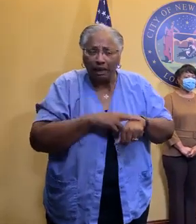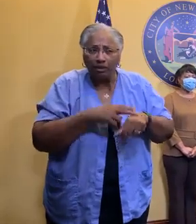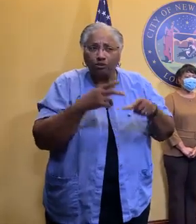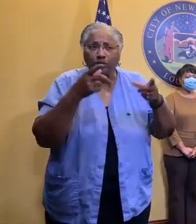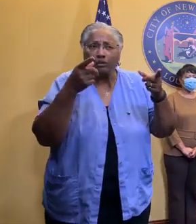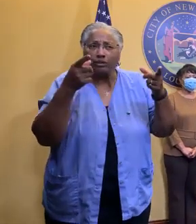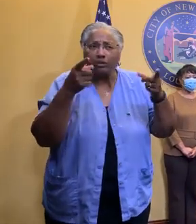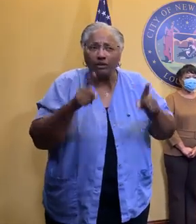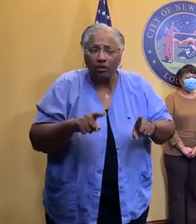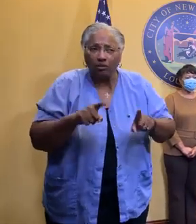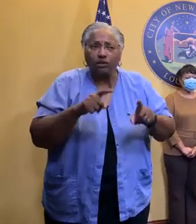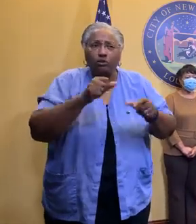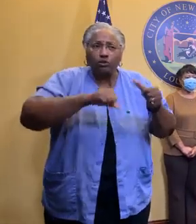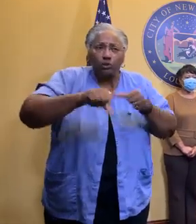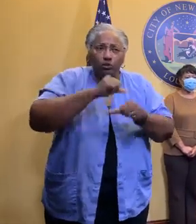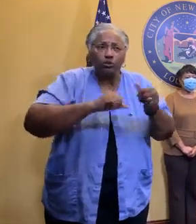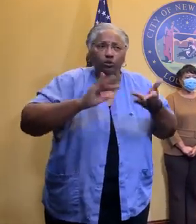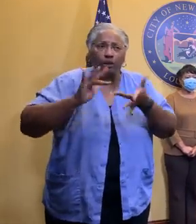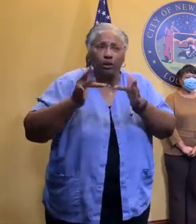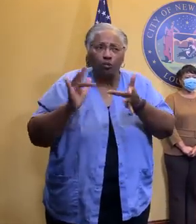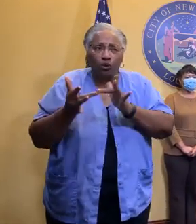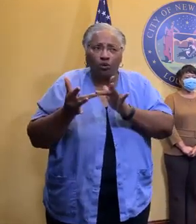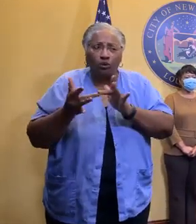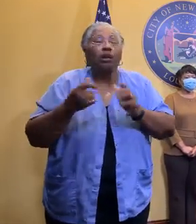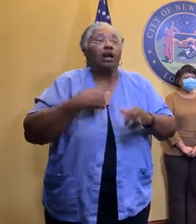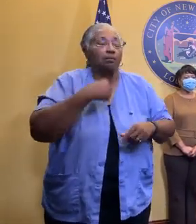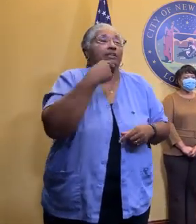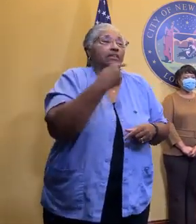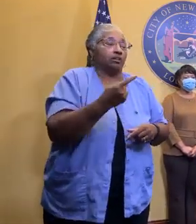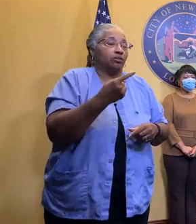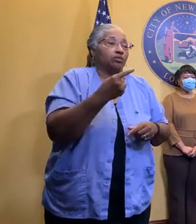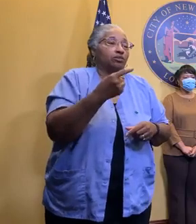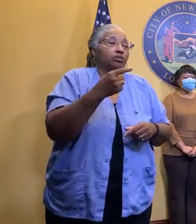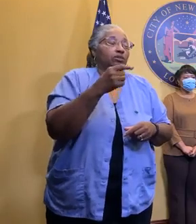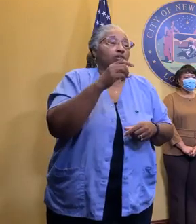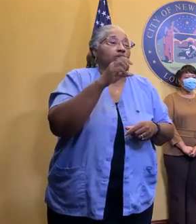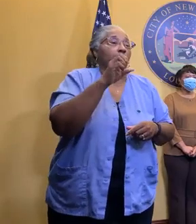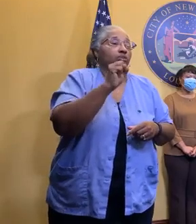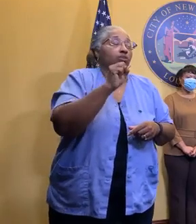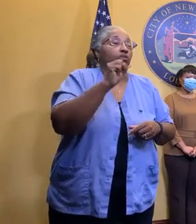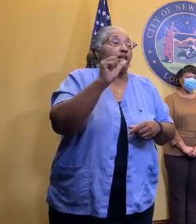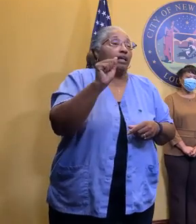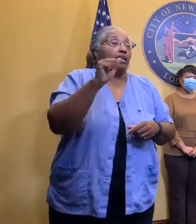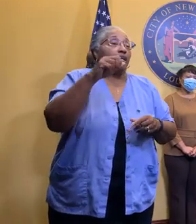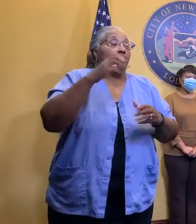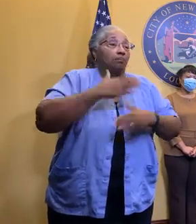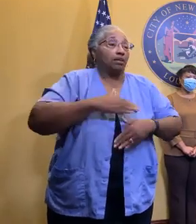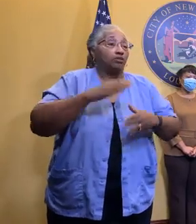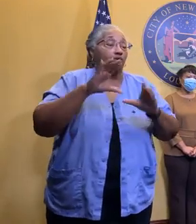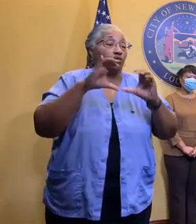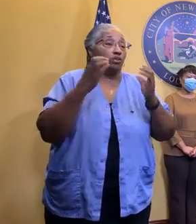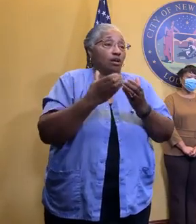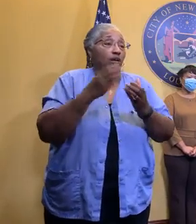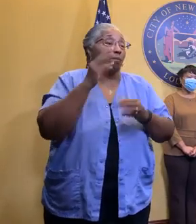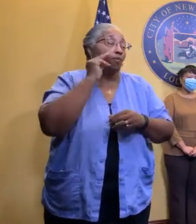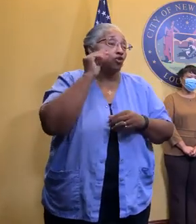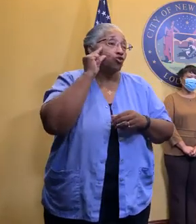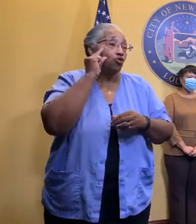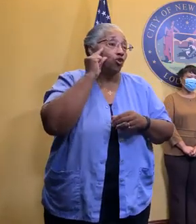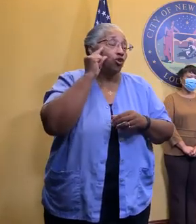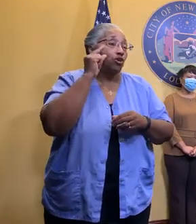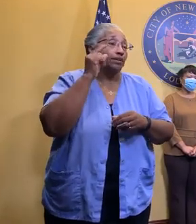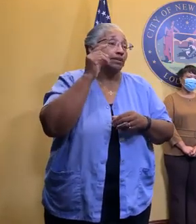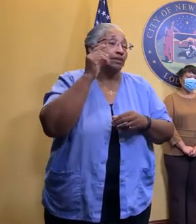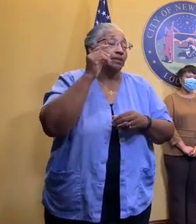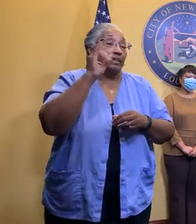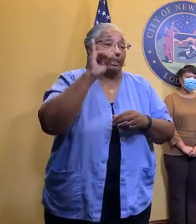social network? I'll tell you. There are social aid and pleasure clubs, carnival crews, Mardi Gras Indians and the like,